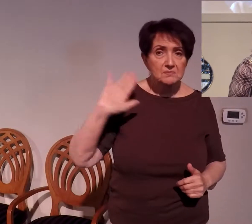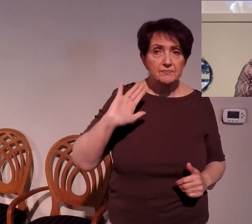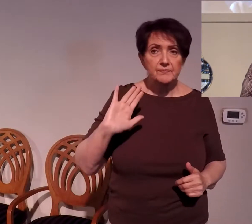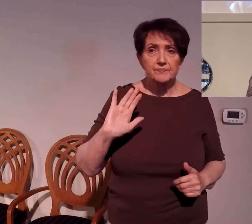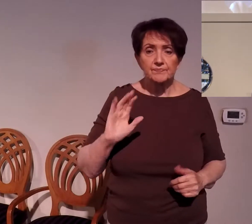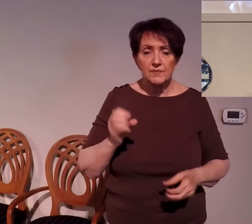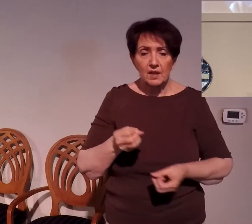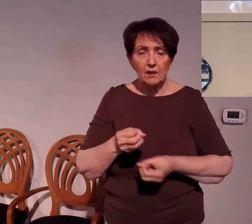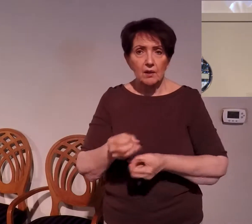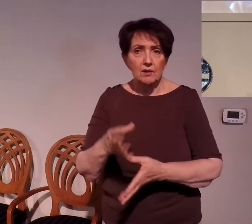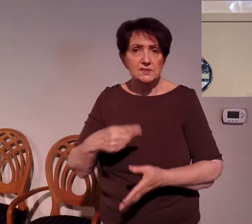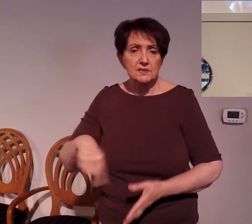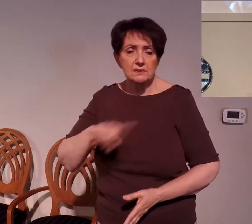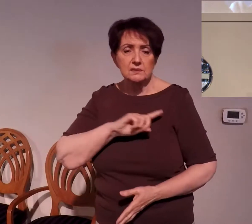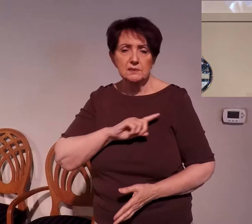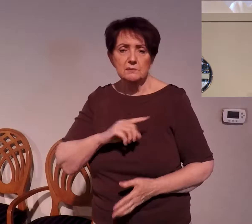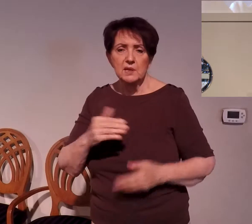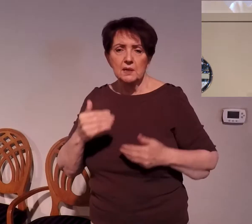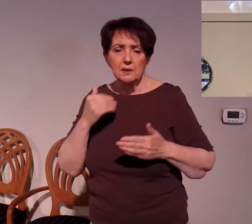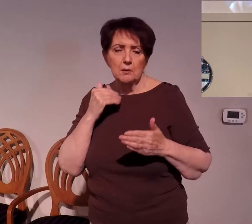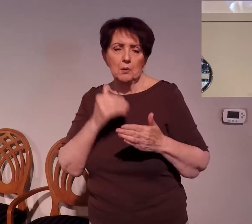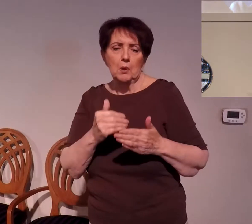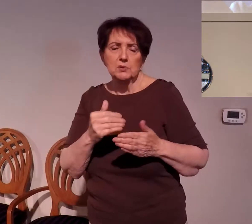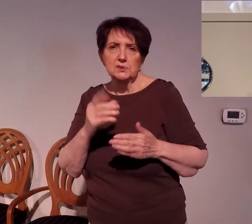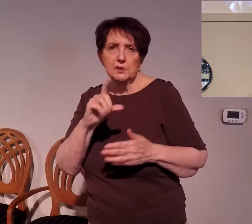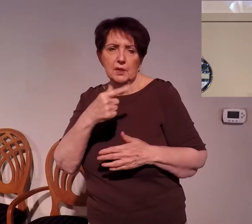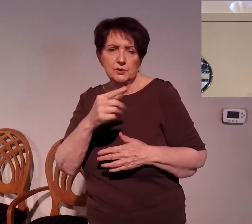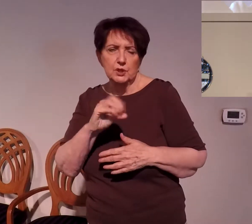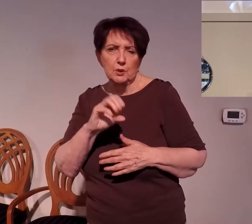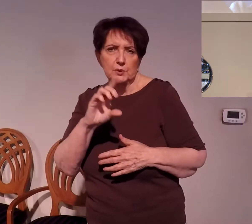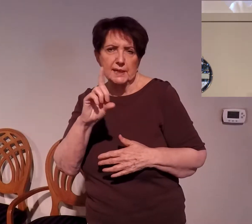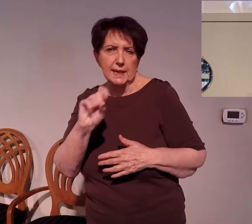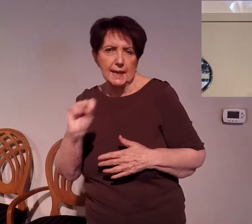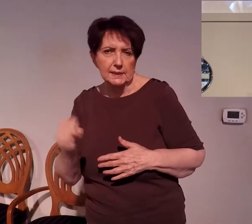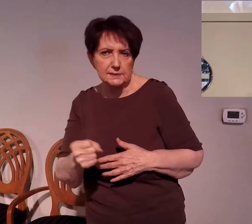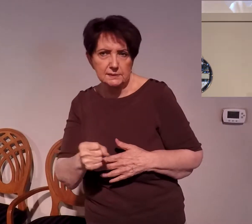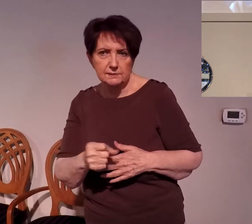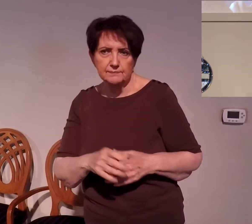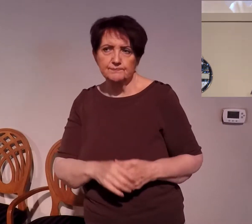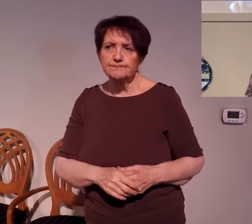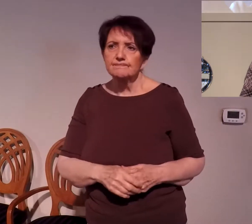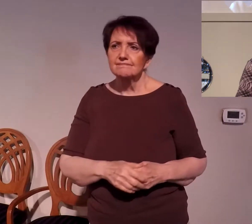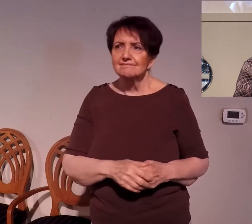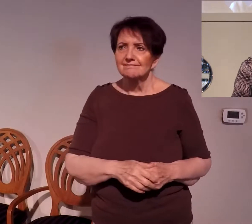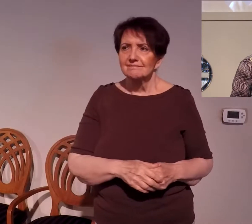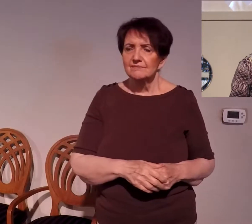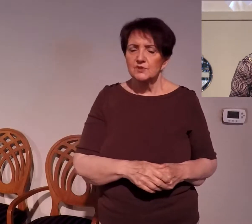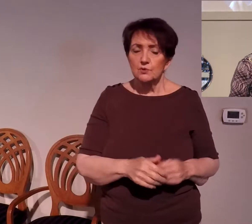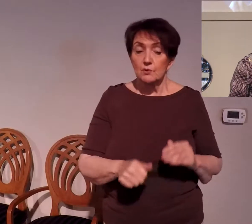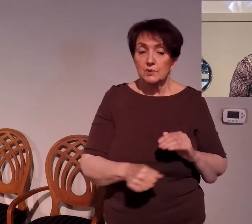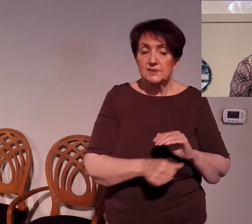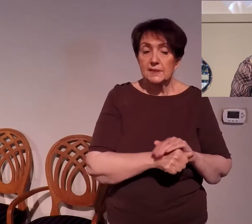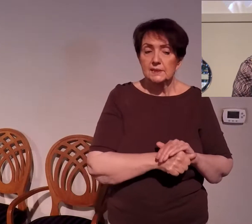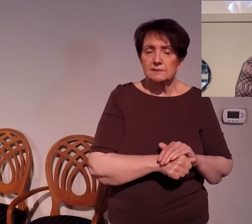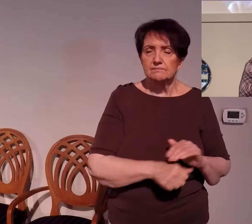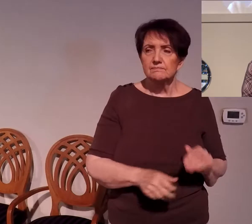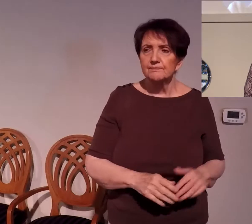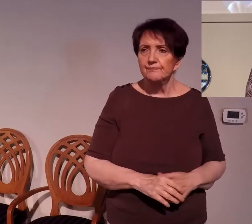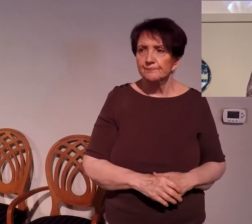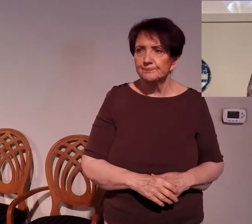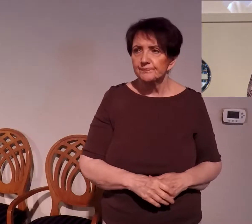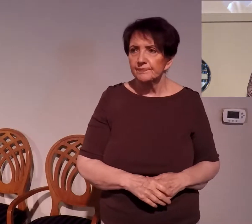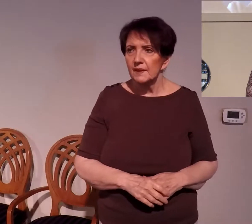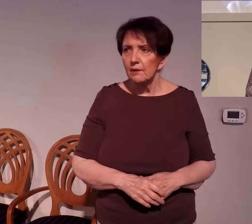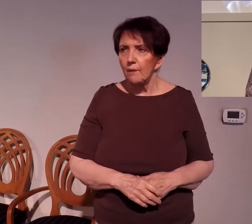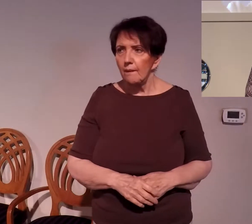causing us to be a little too close to the gods. So it was hidden in the mystery schools. But